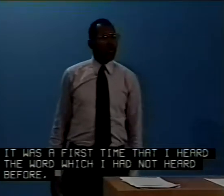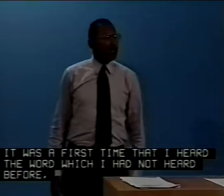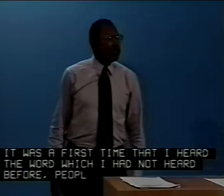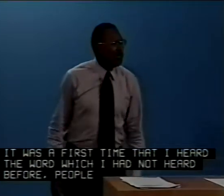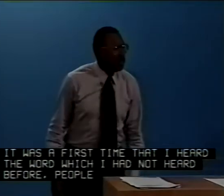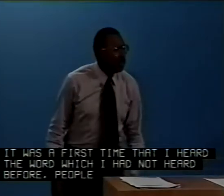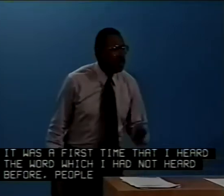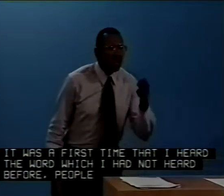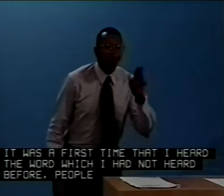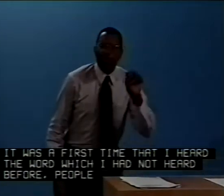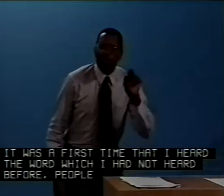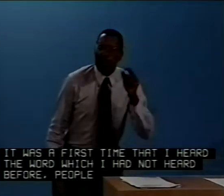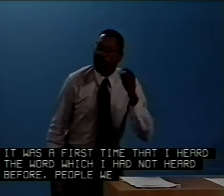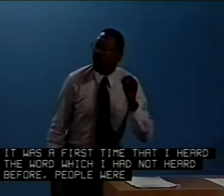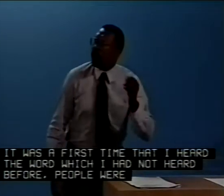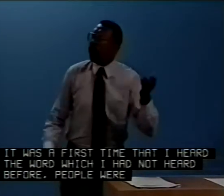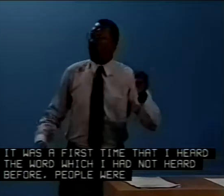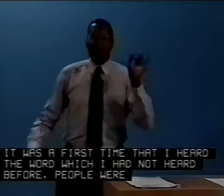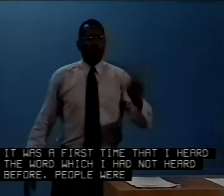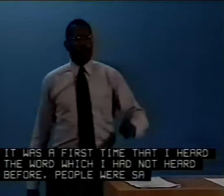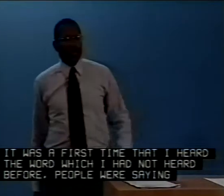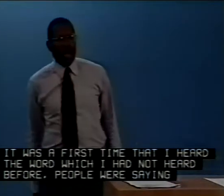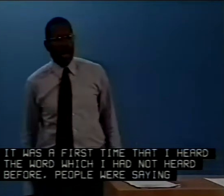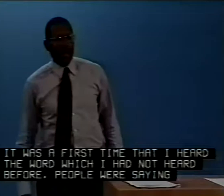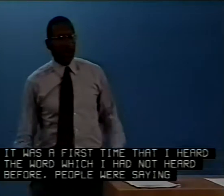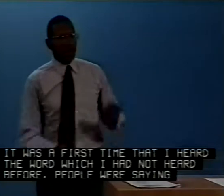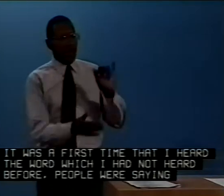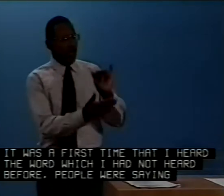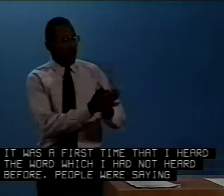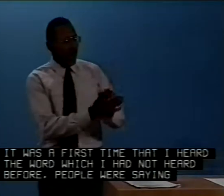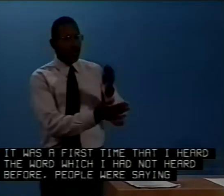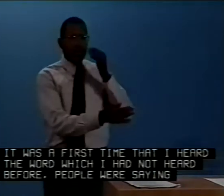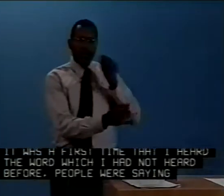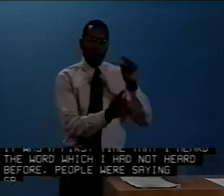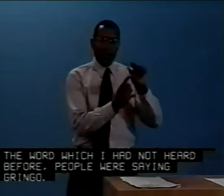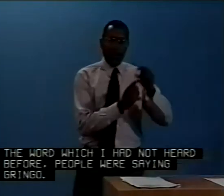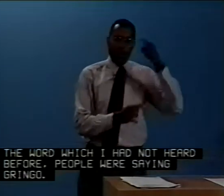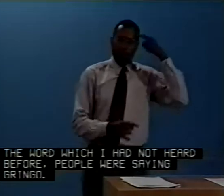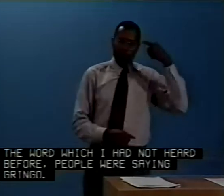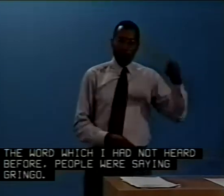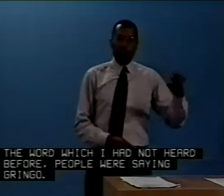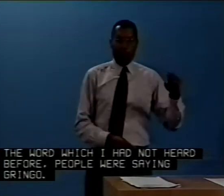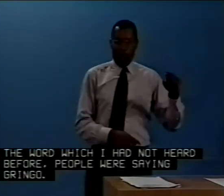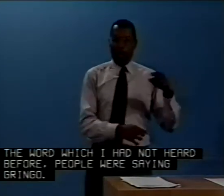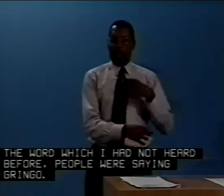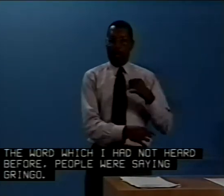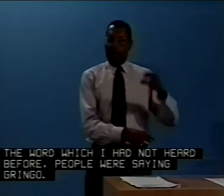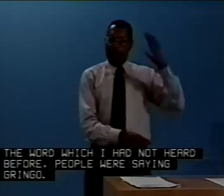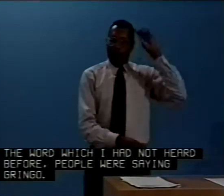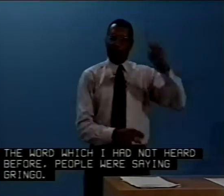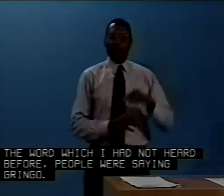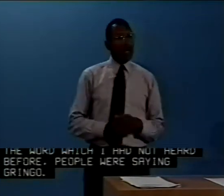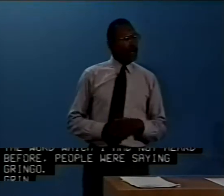gringo. Gringo? What was that? A Mexican word for white